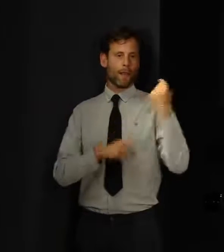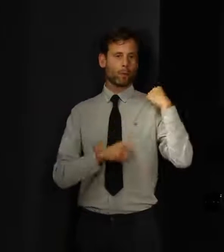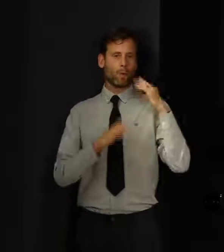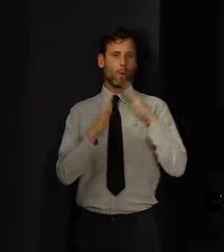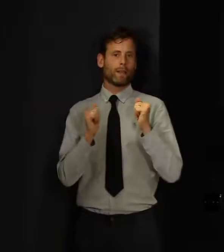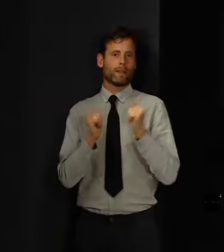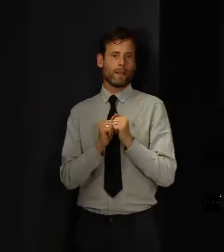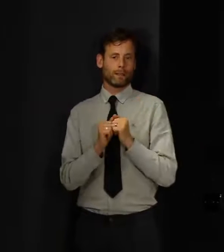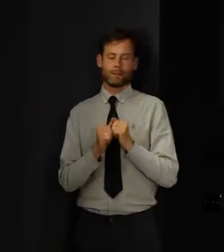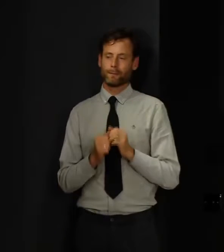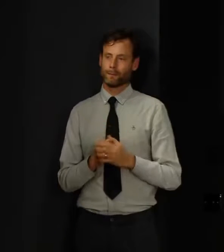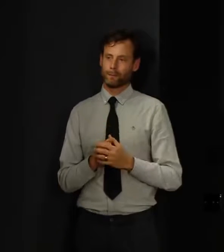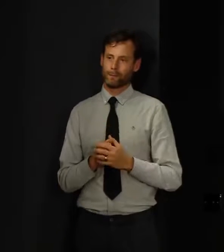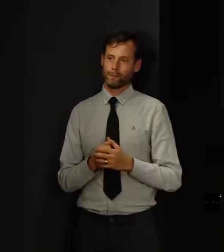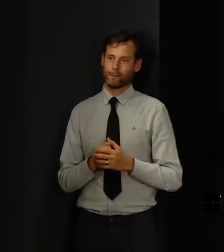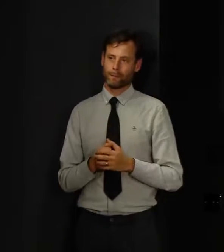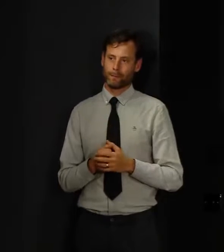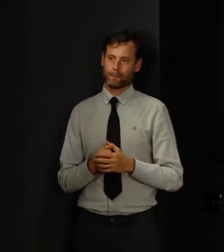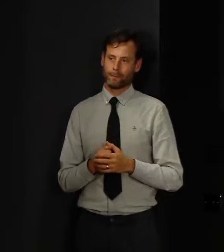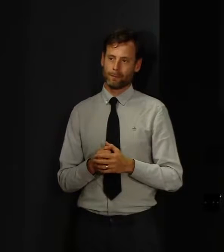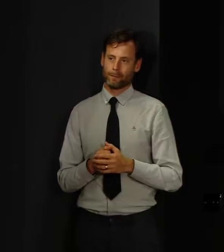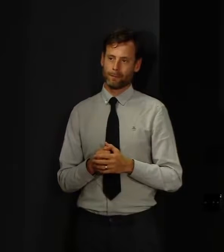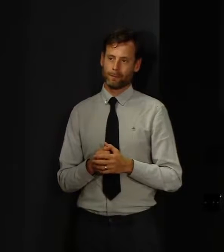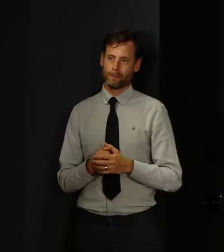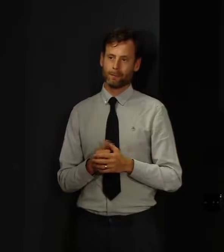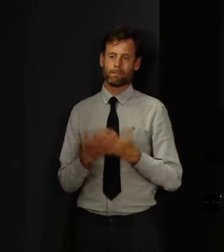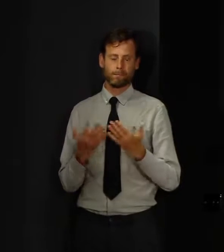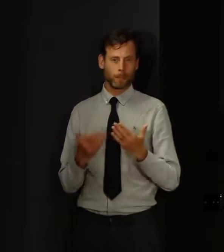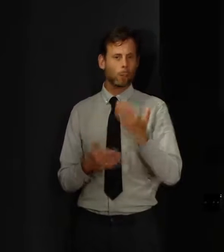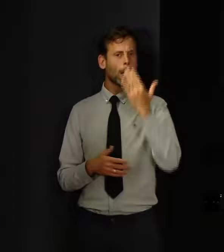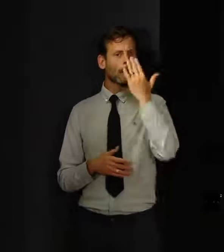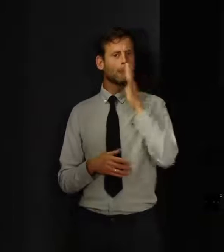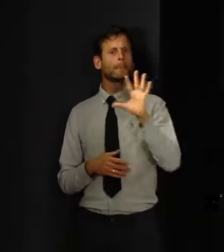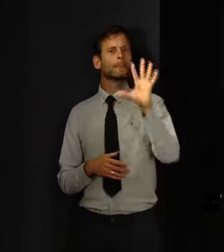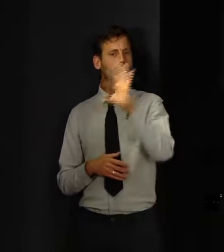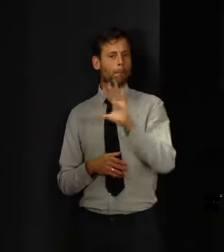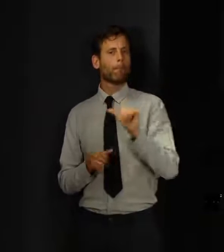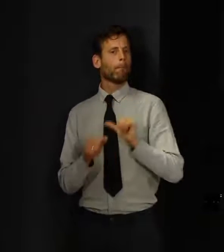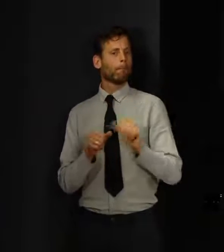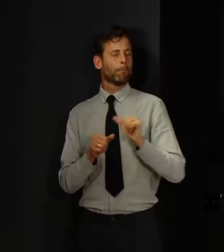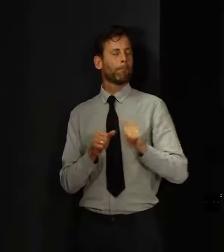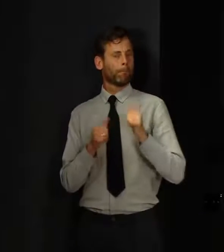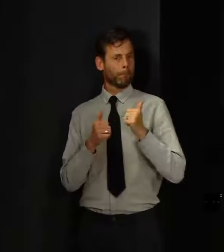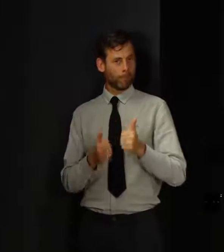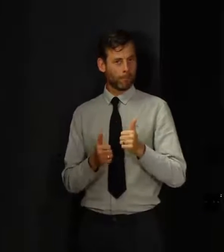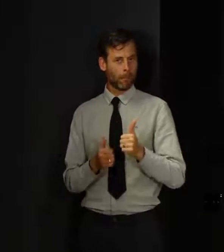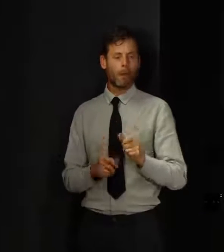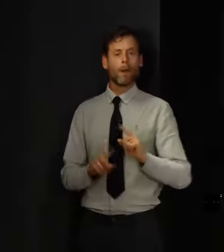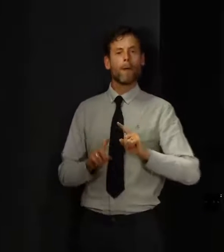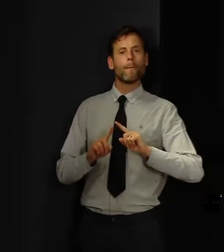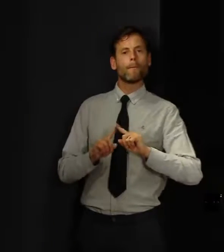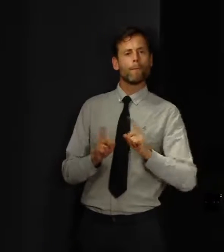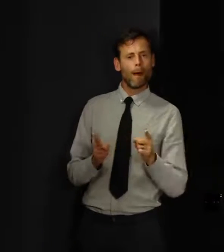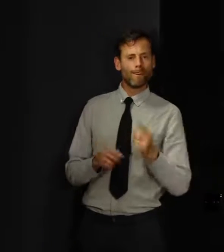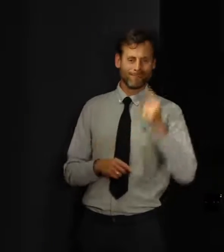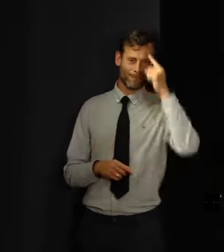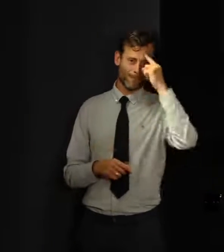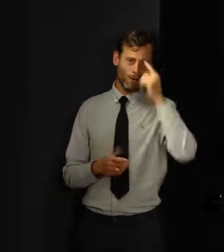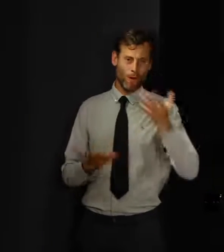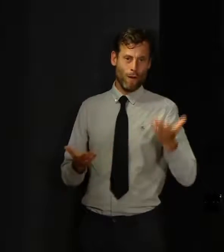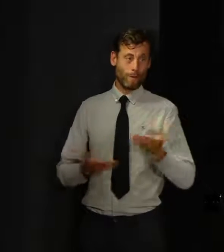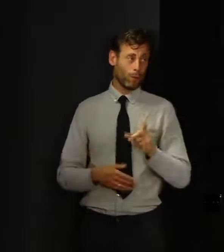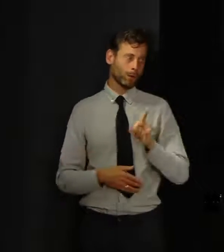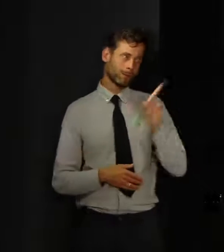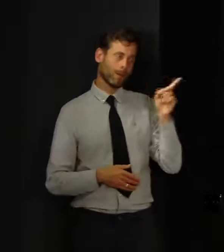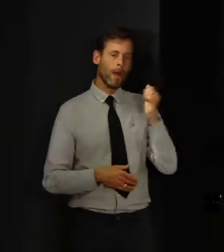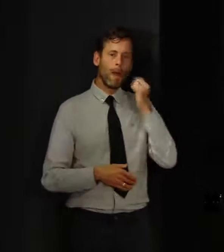say, than they had to do in previous weekends. So the signs are positive in that respect. Bear in mind, we have the Black